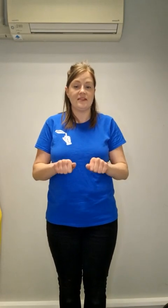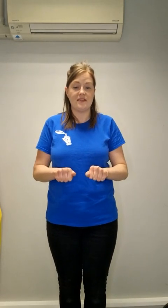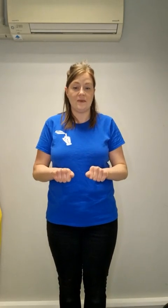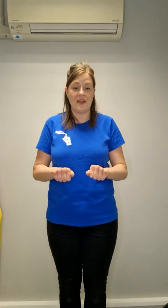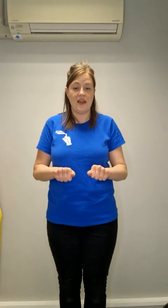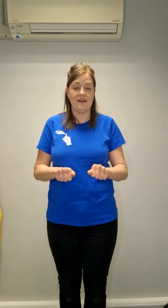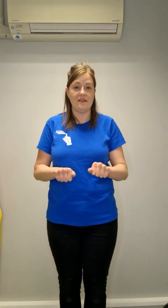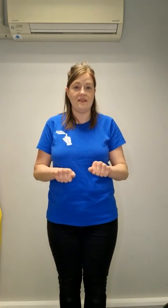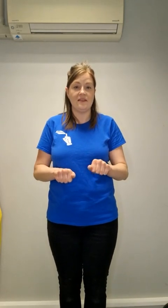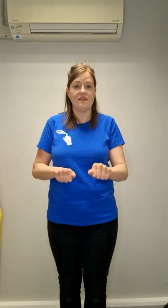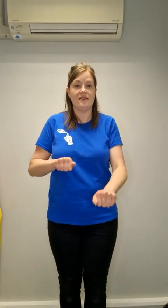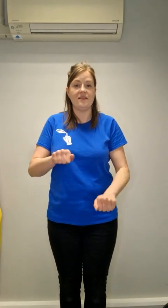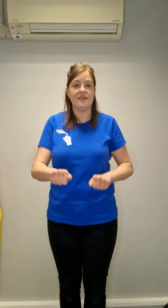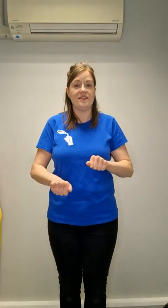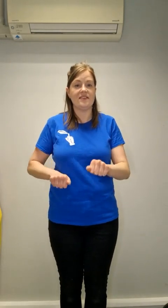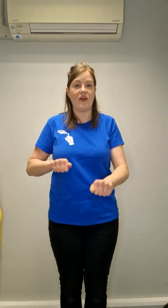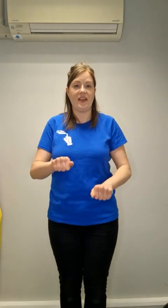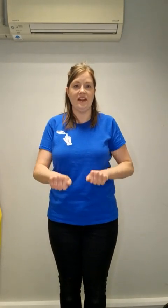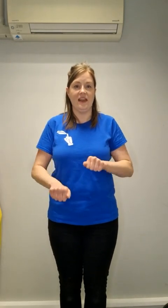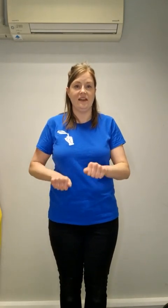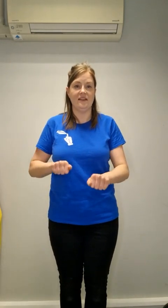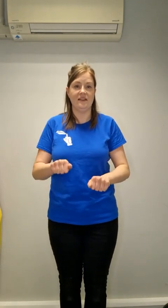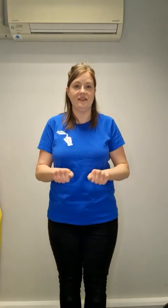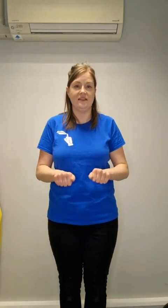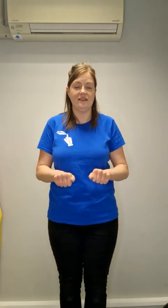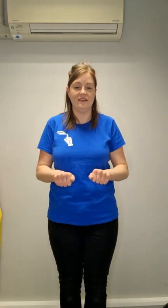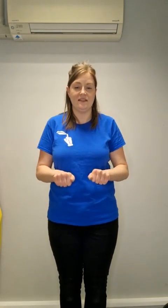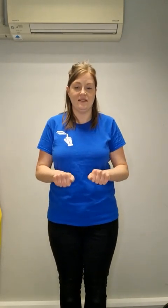So again, cycling.